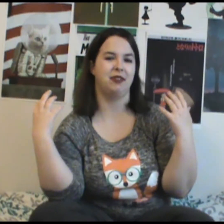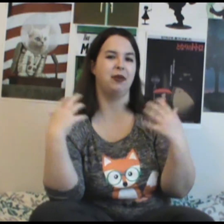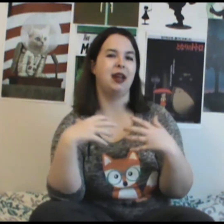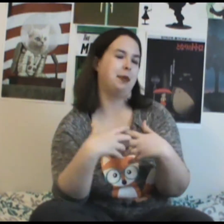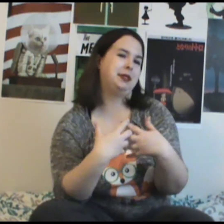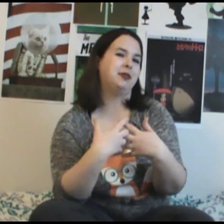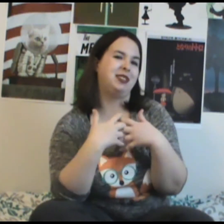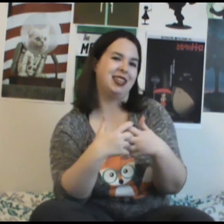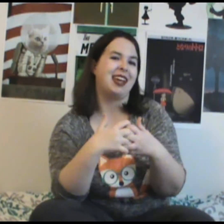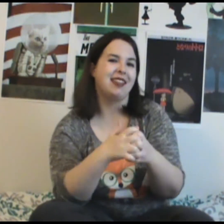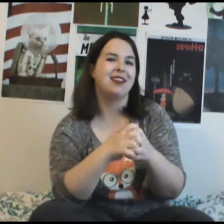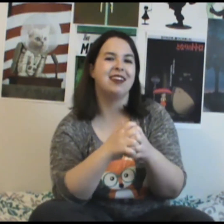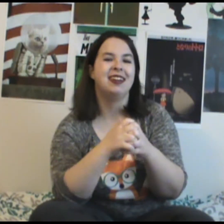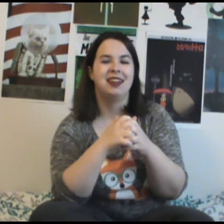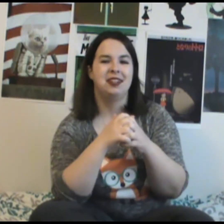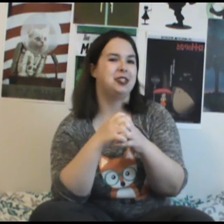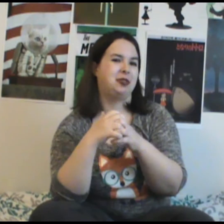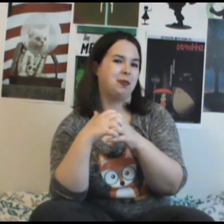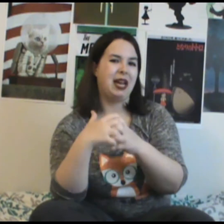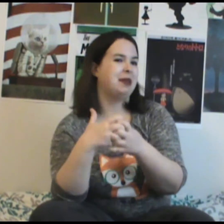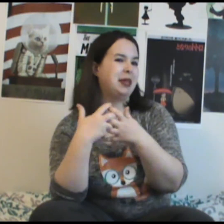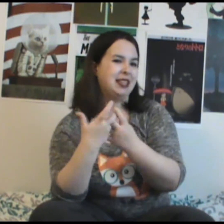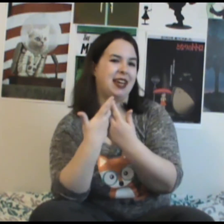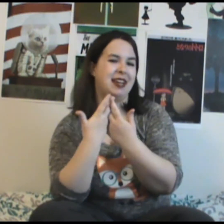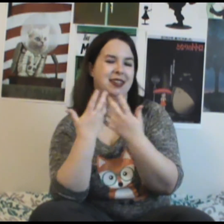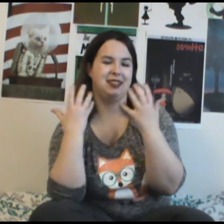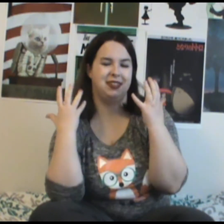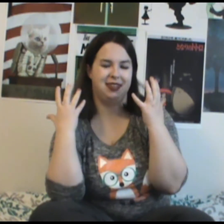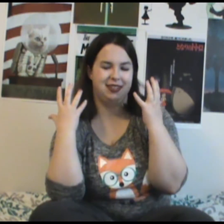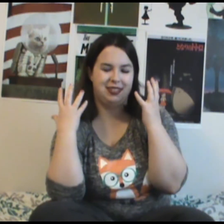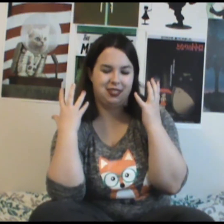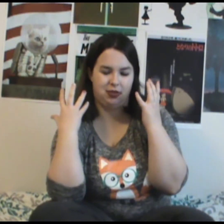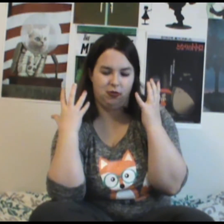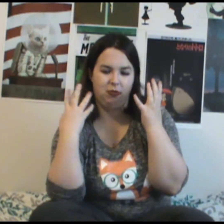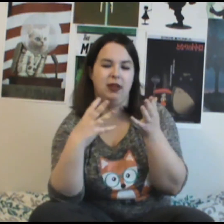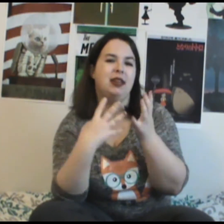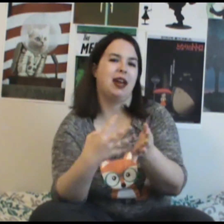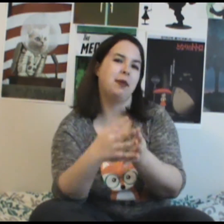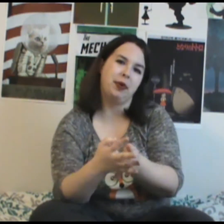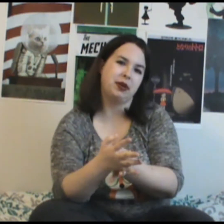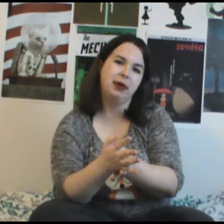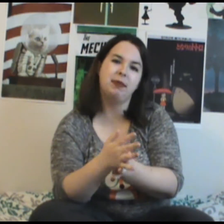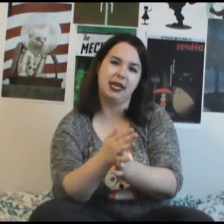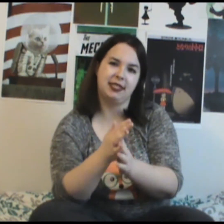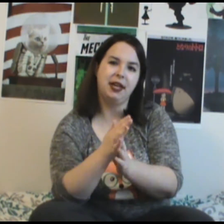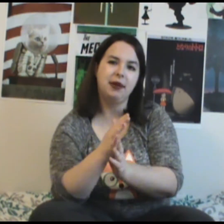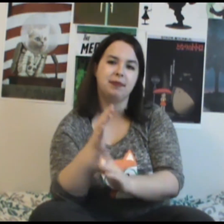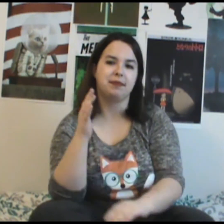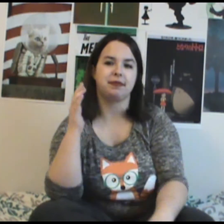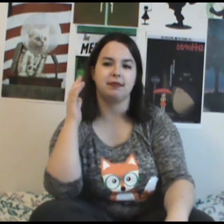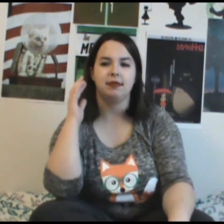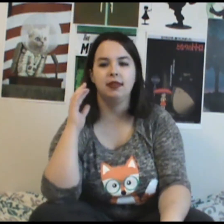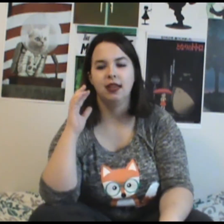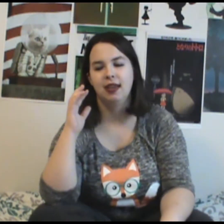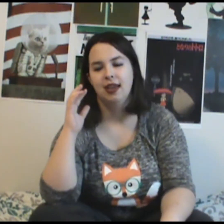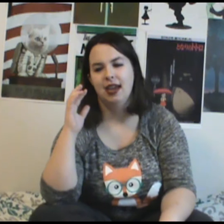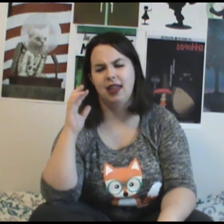different episodes together just randomly at the end, and it just really kind of bugged me because of that. And